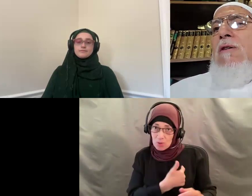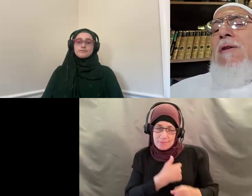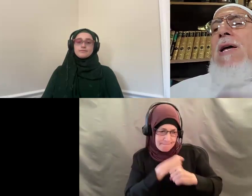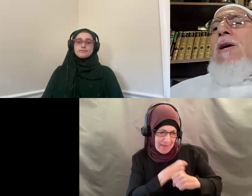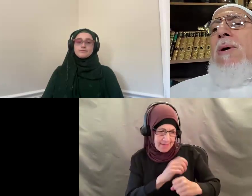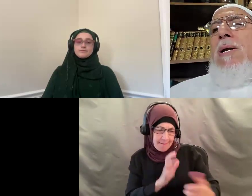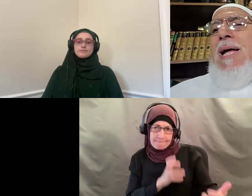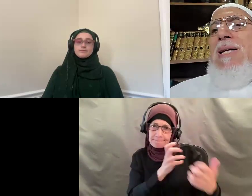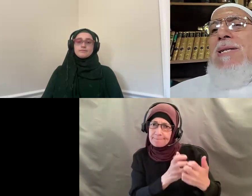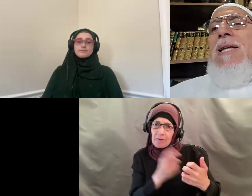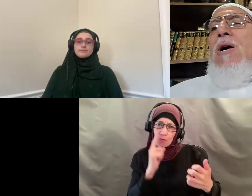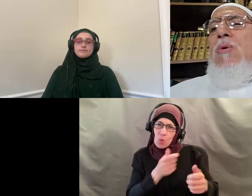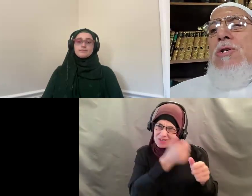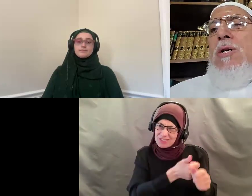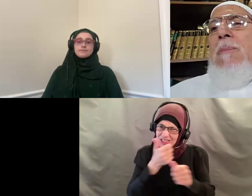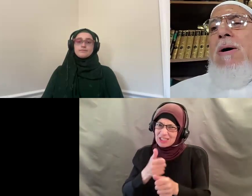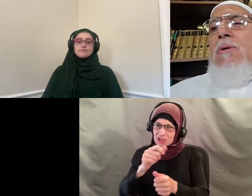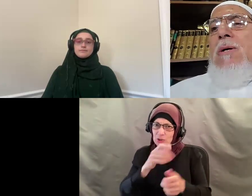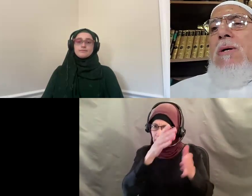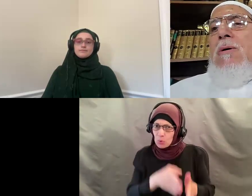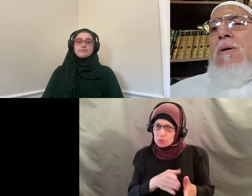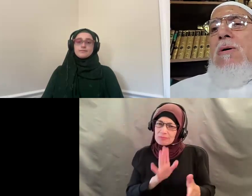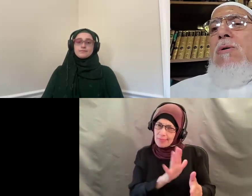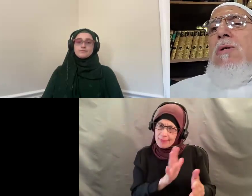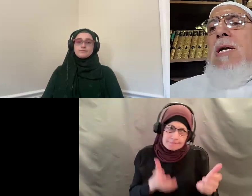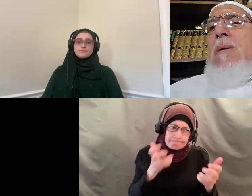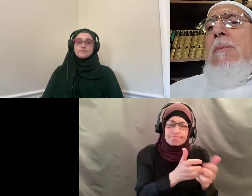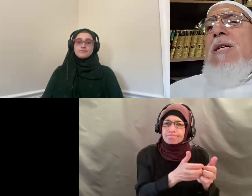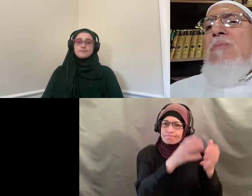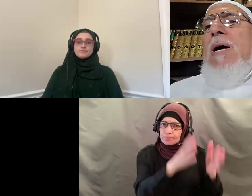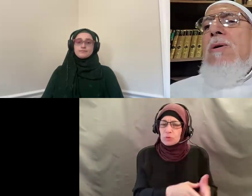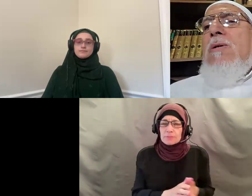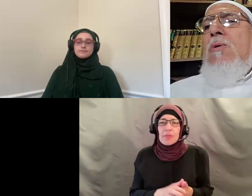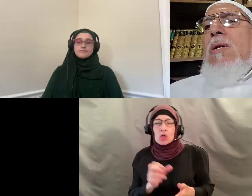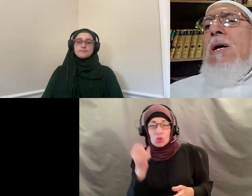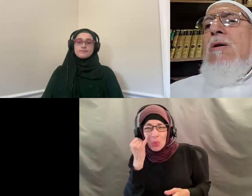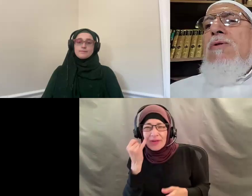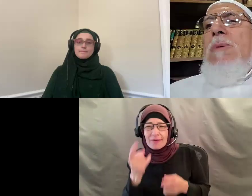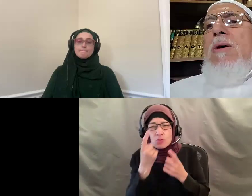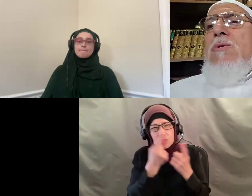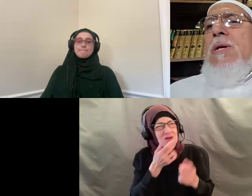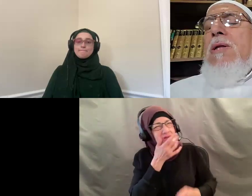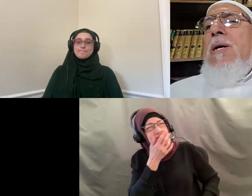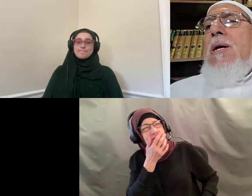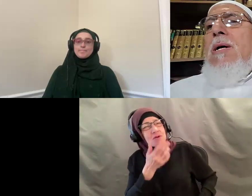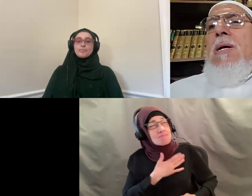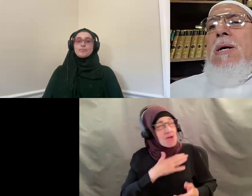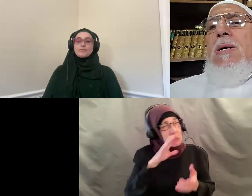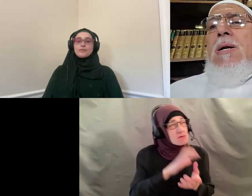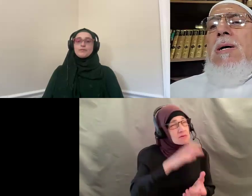So if anyone has any question about who is going to be my spouse or what kind of spouse or